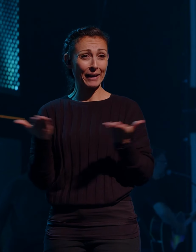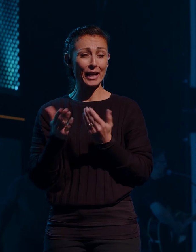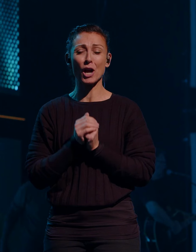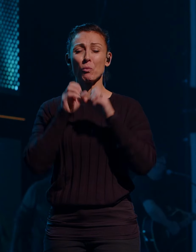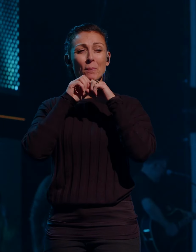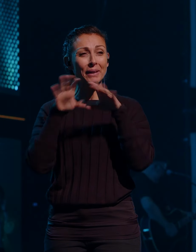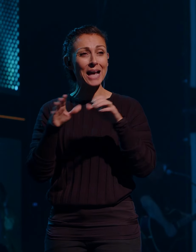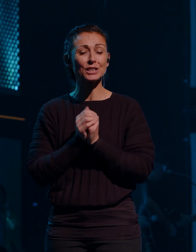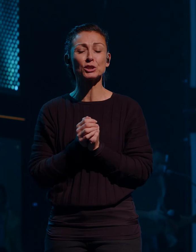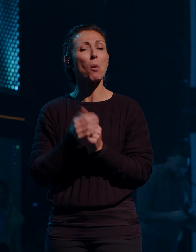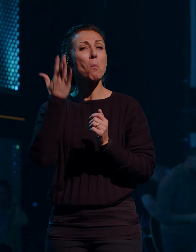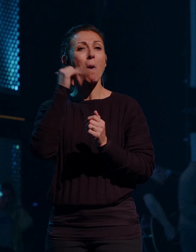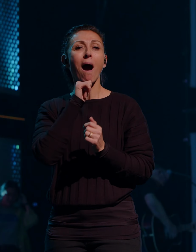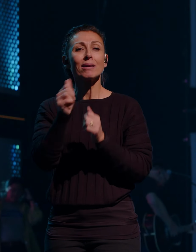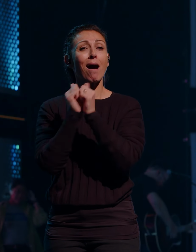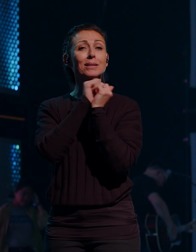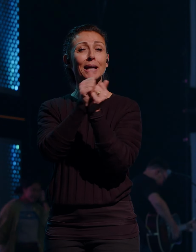worship.